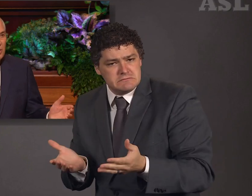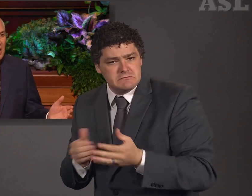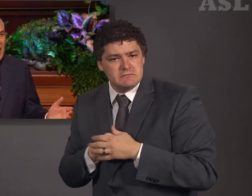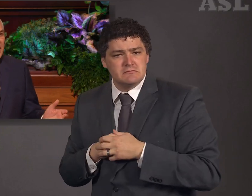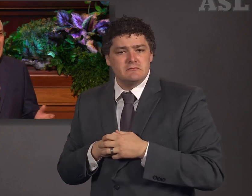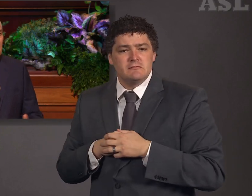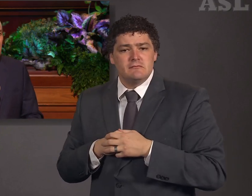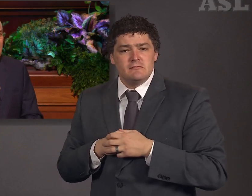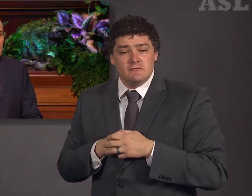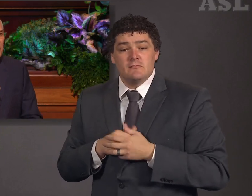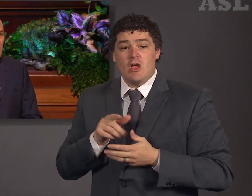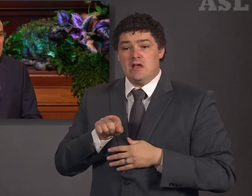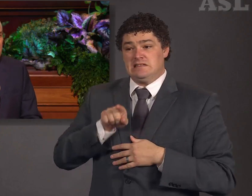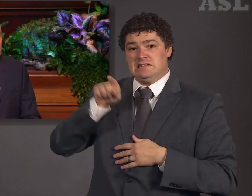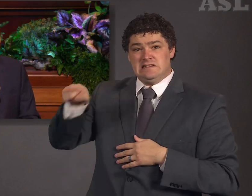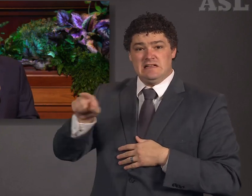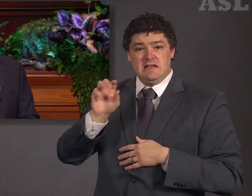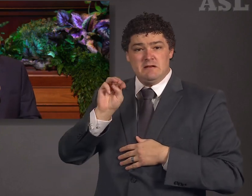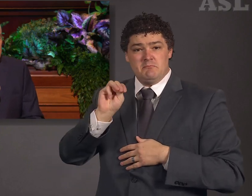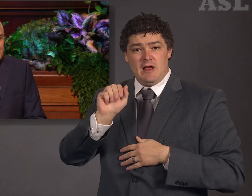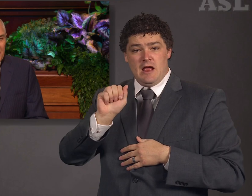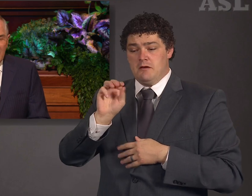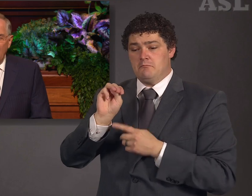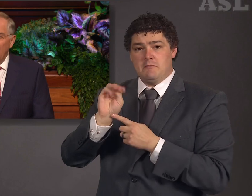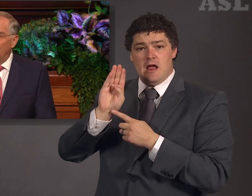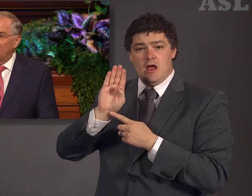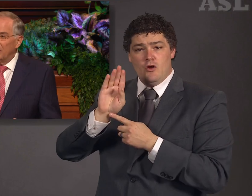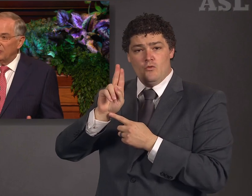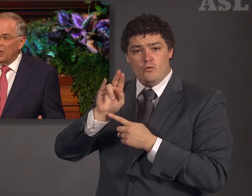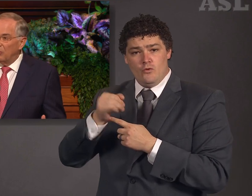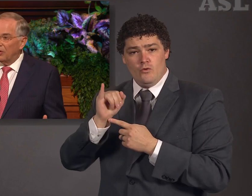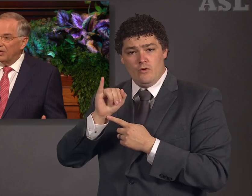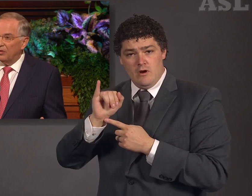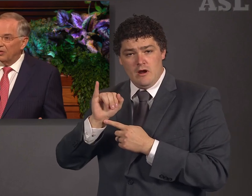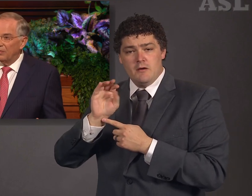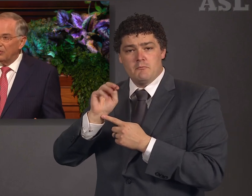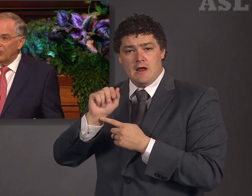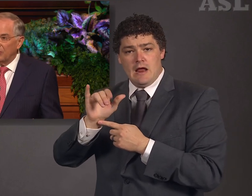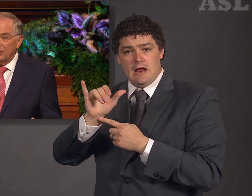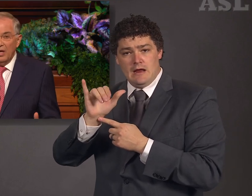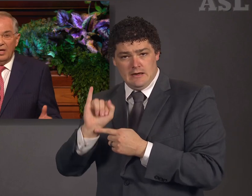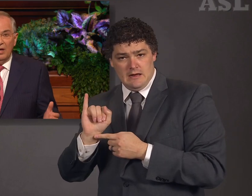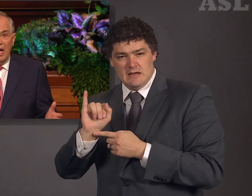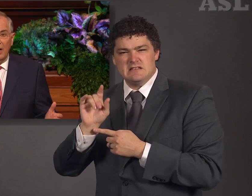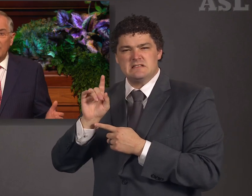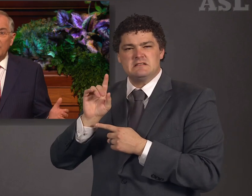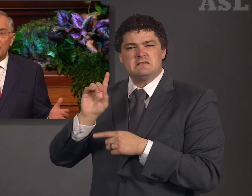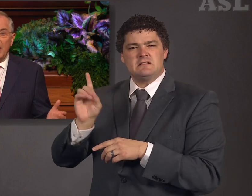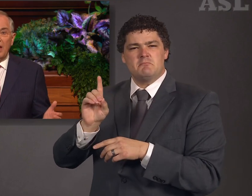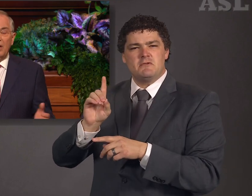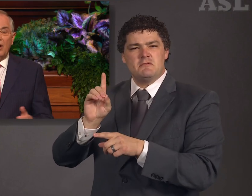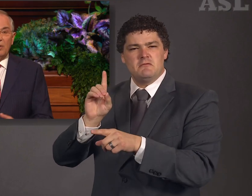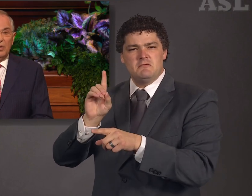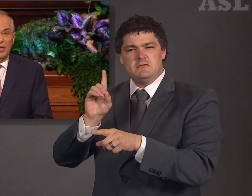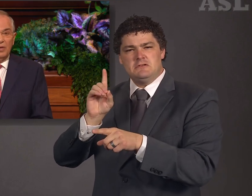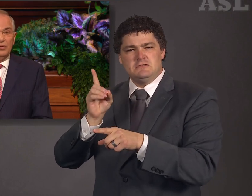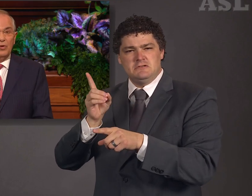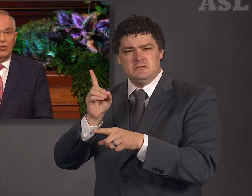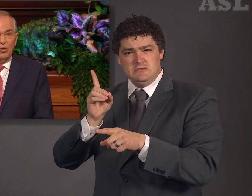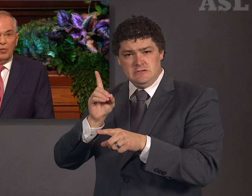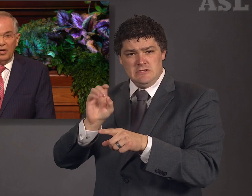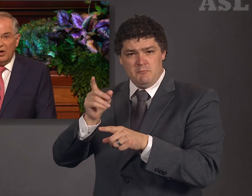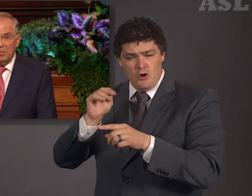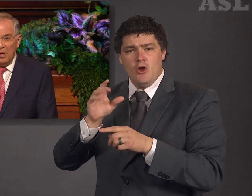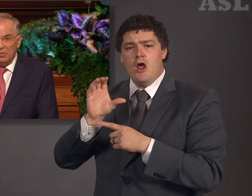In Mujimai, Democratic Republic of the Congo, initially some were critical of the church, not understanding our beliefs